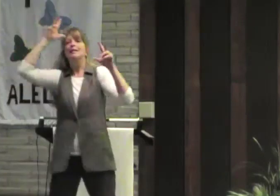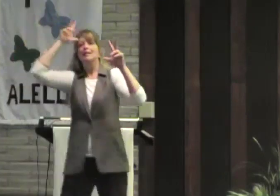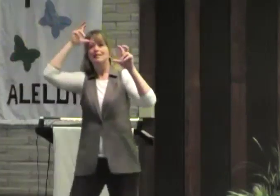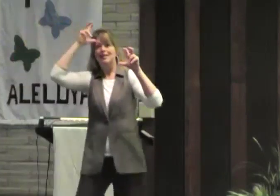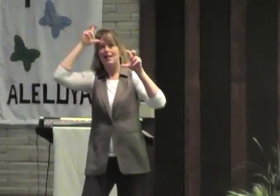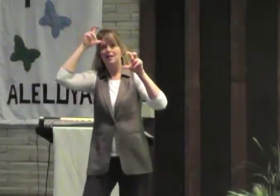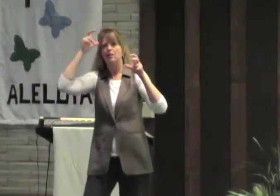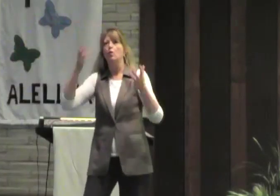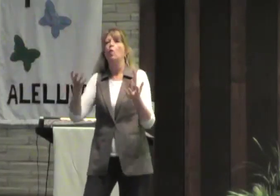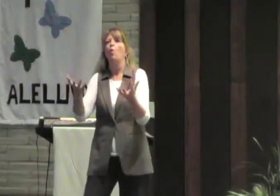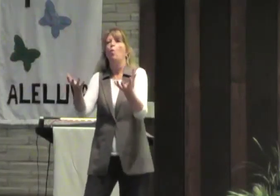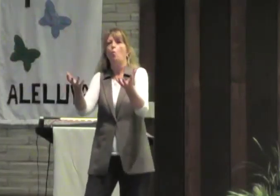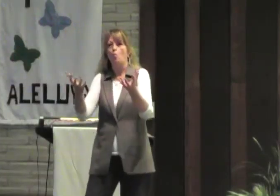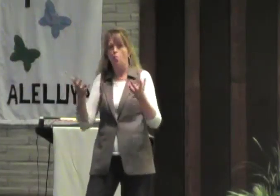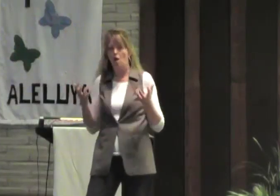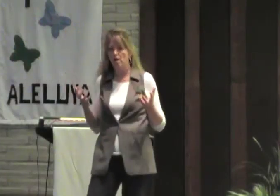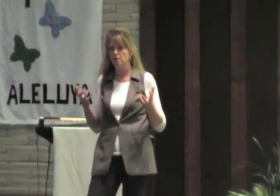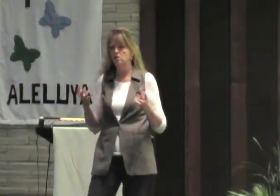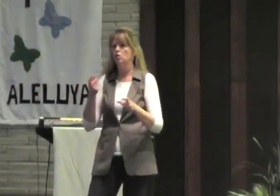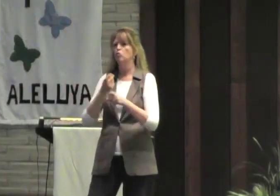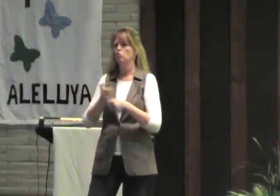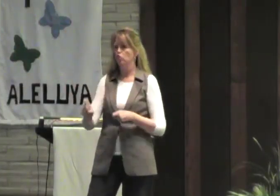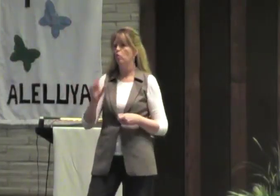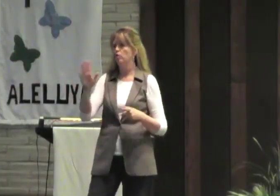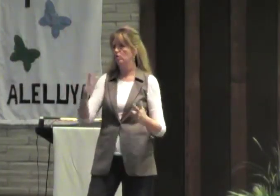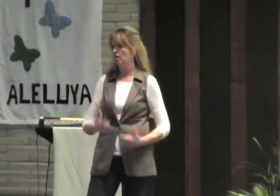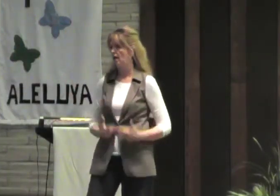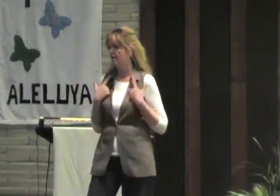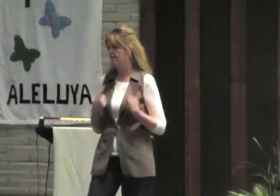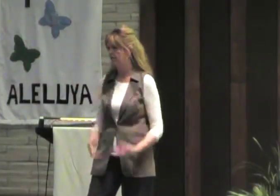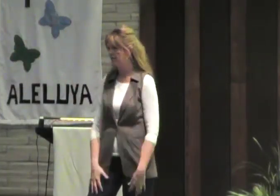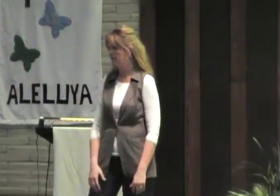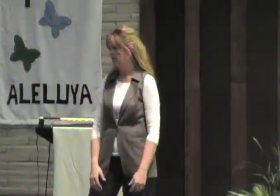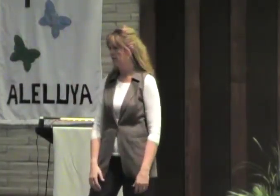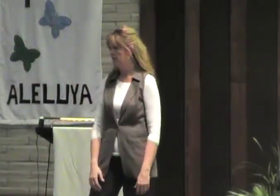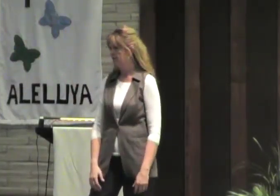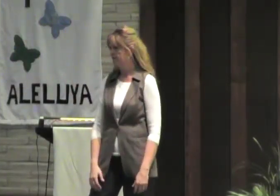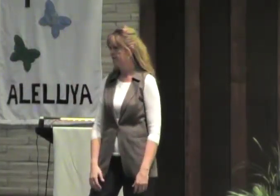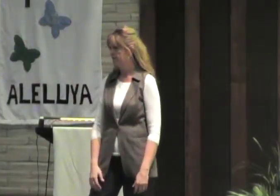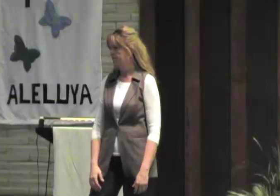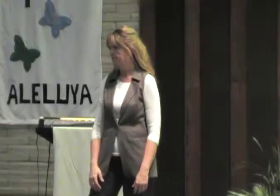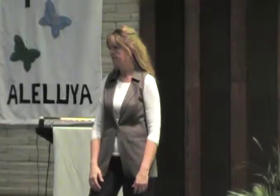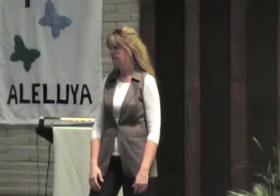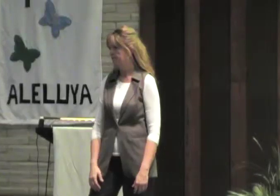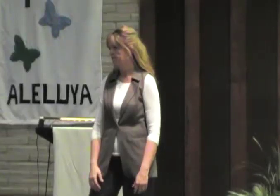day. Satan wants to ruin your life.